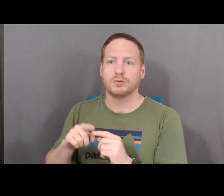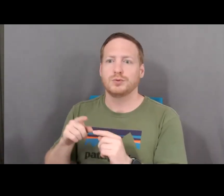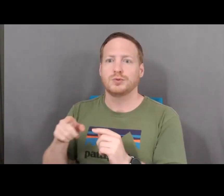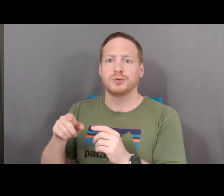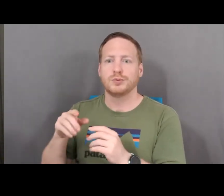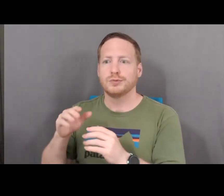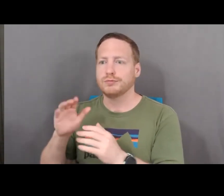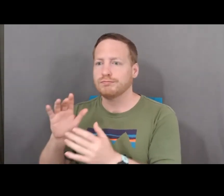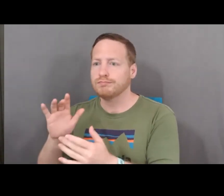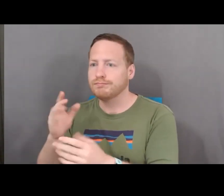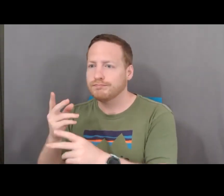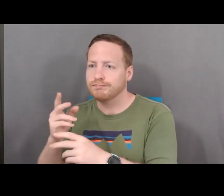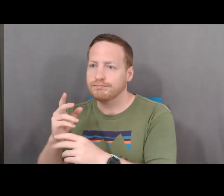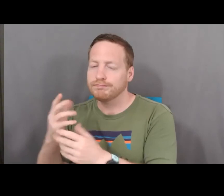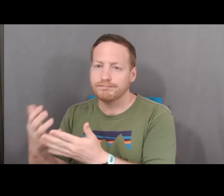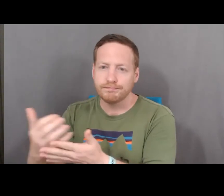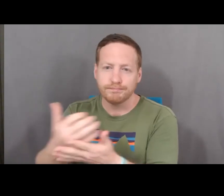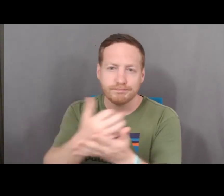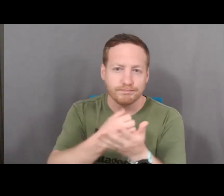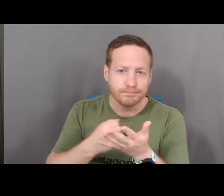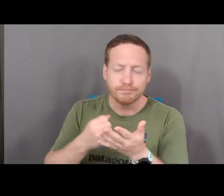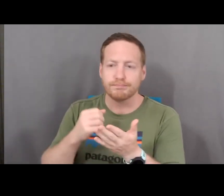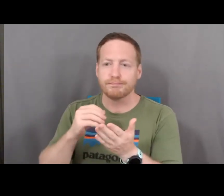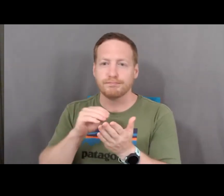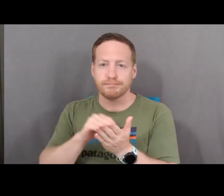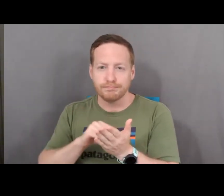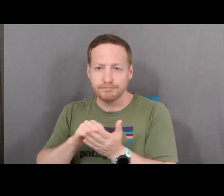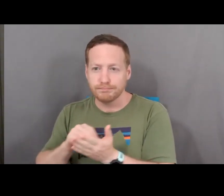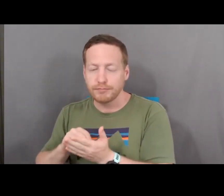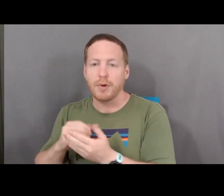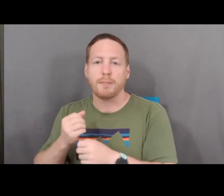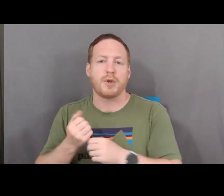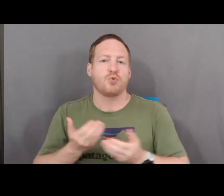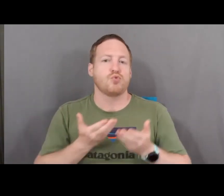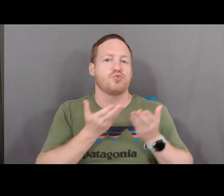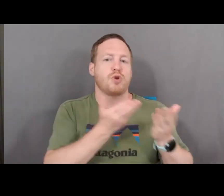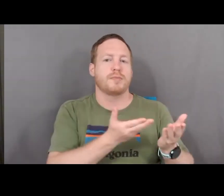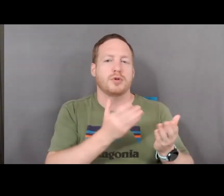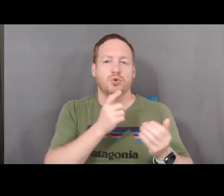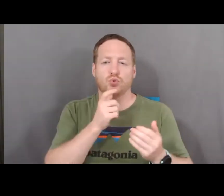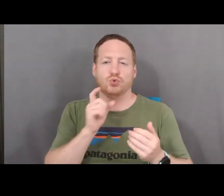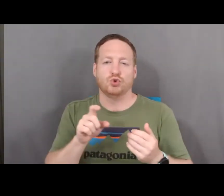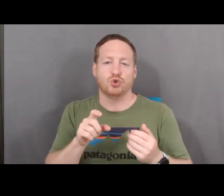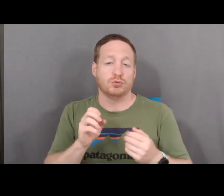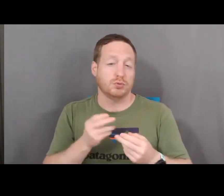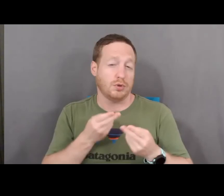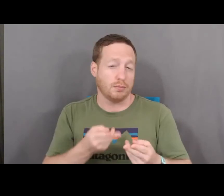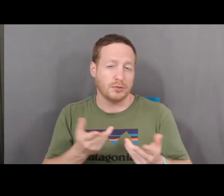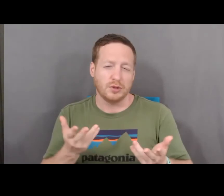people to try to collect names and document reasons for picking